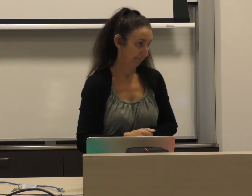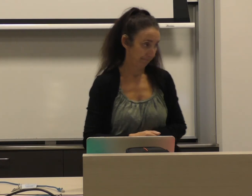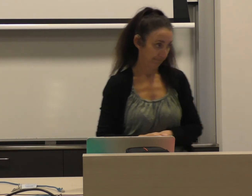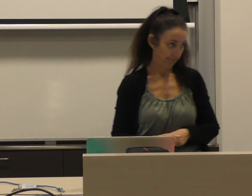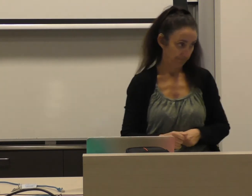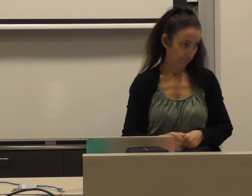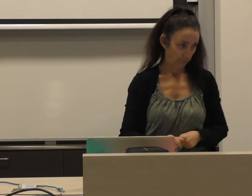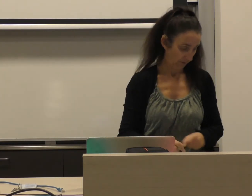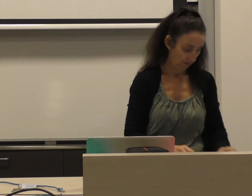closer.